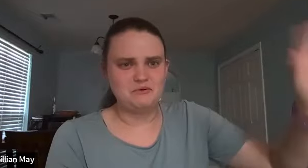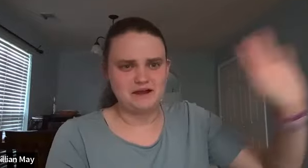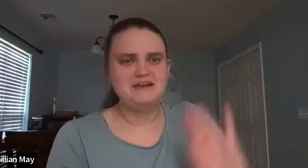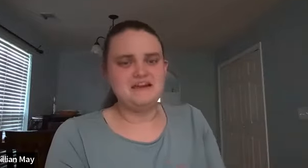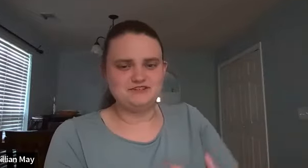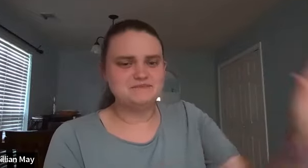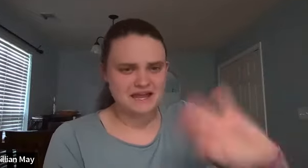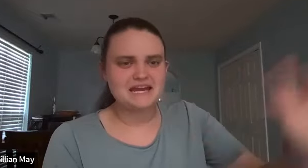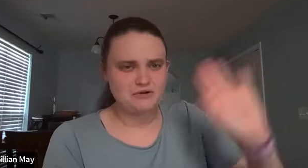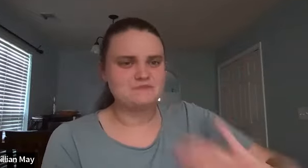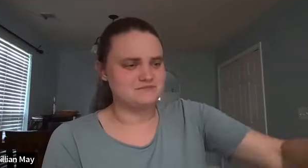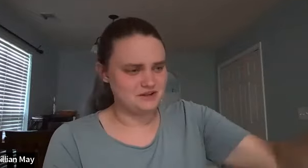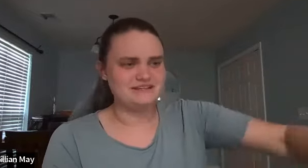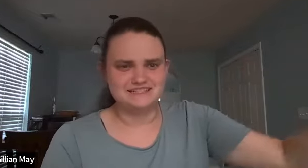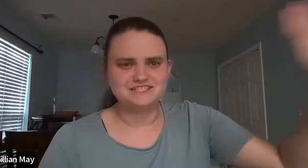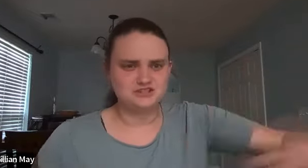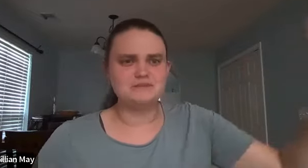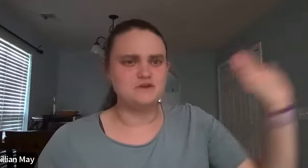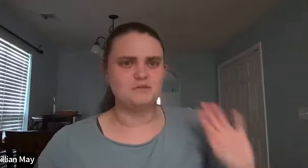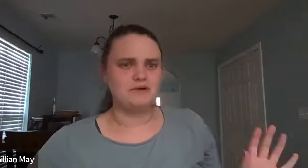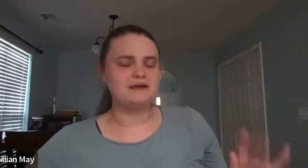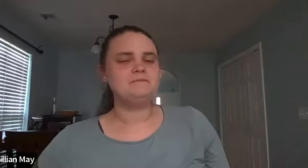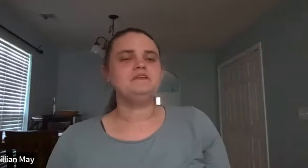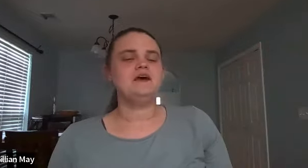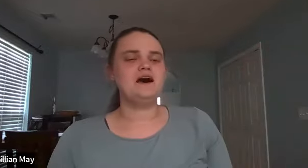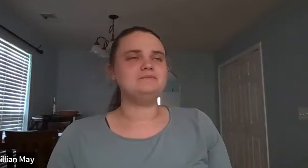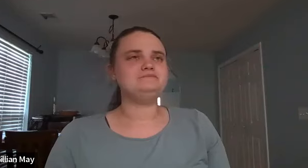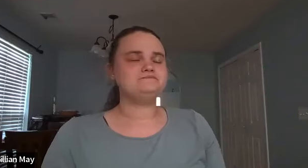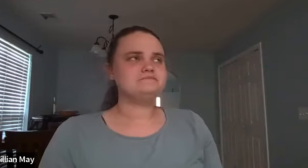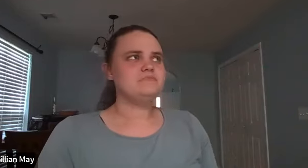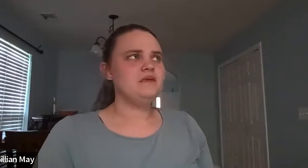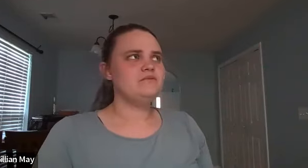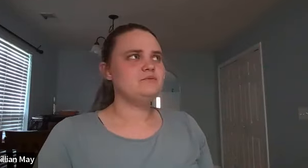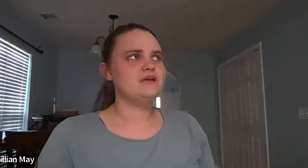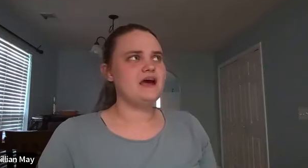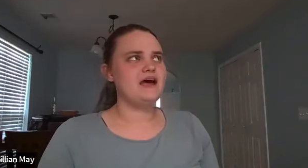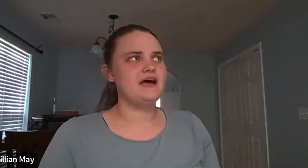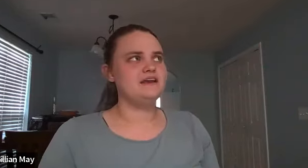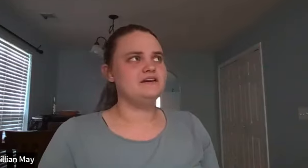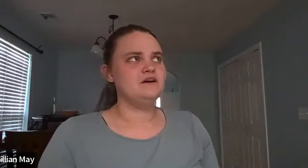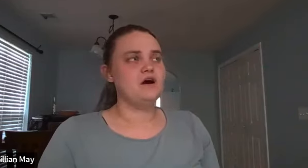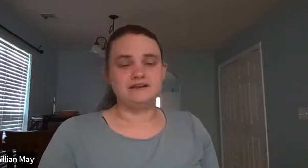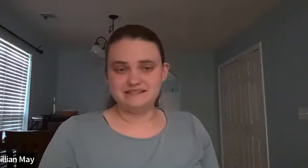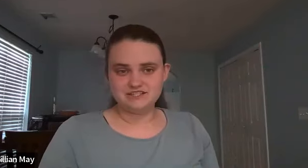away. If you see my hand, I promise I'm not crazy. It's just trying to move them away. Then we had our